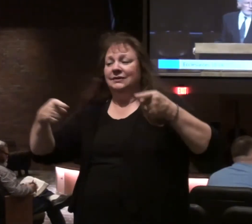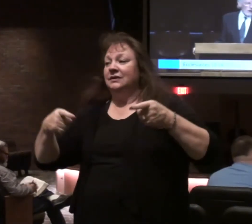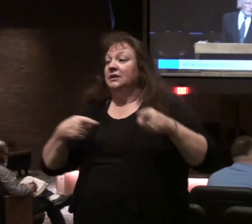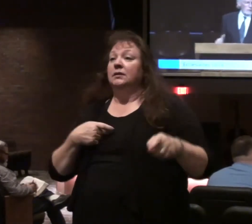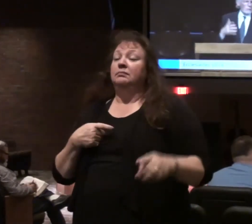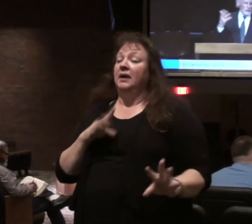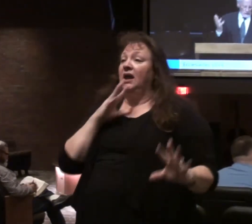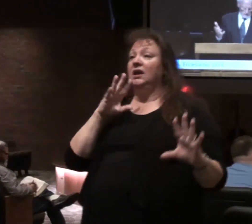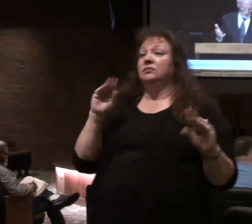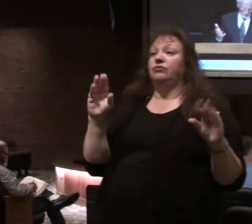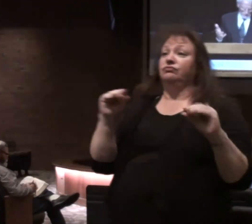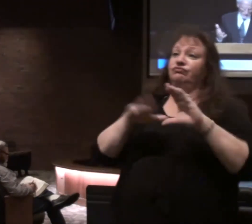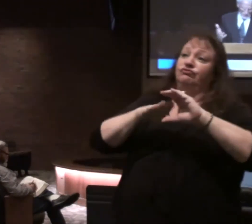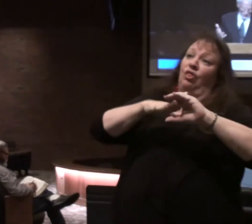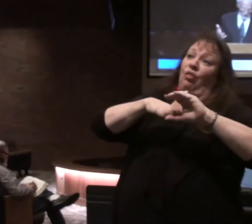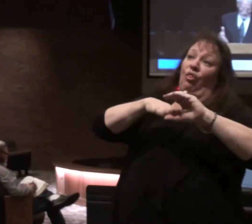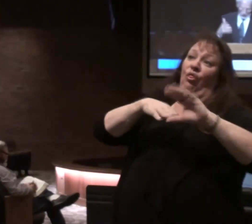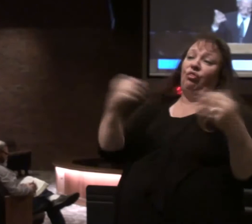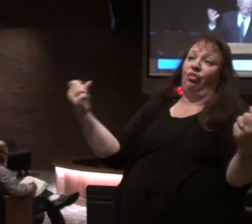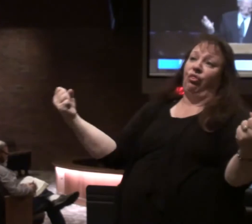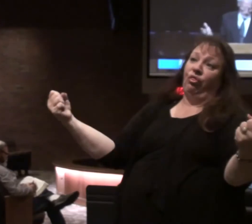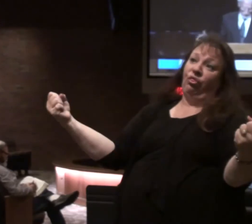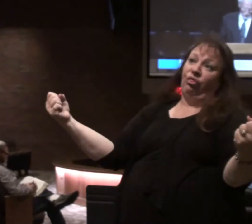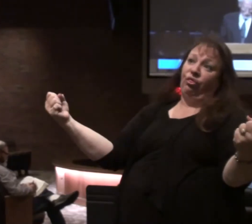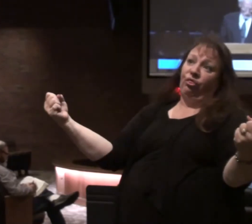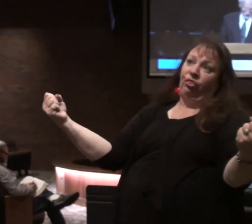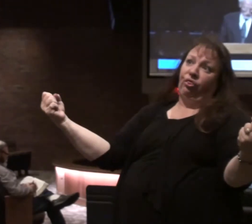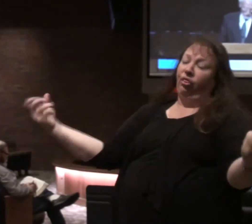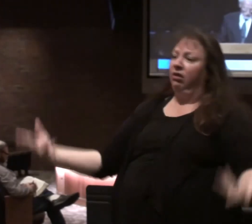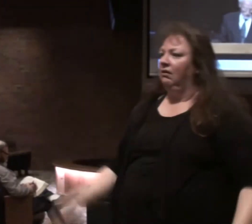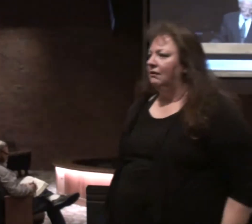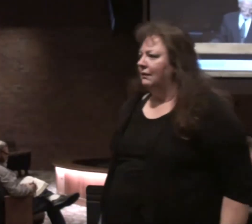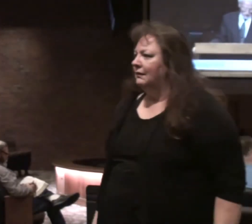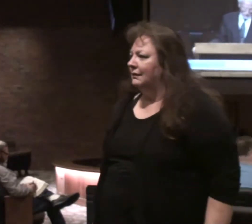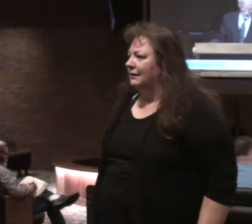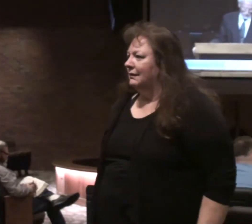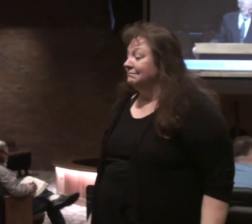fool from jabbering away. He multiplies words.